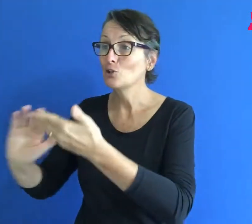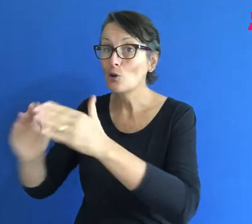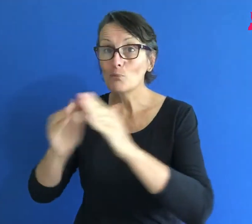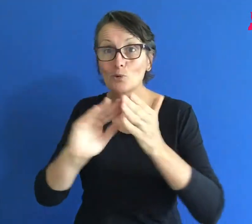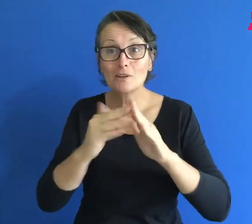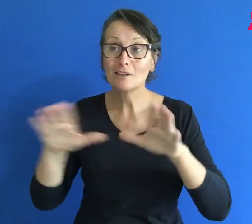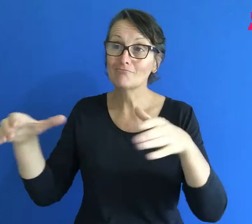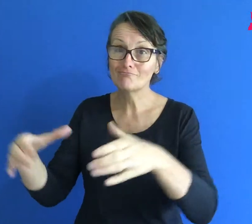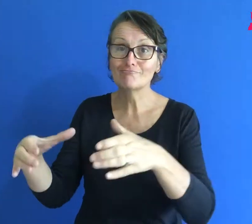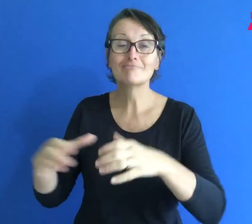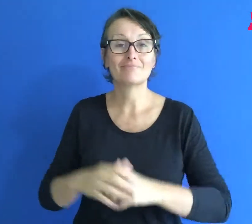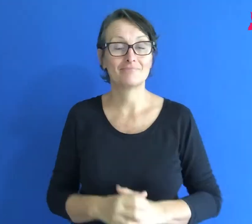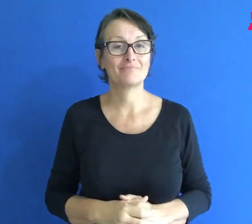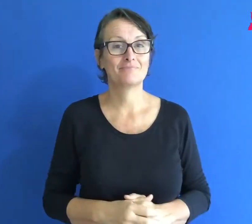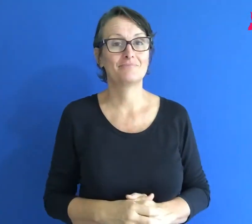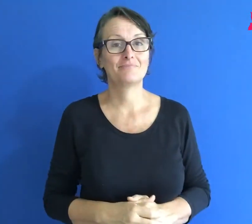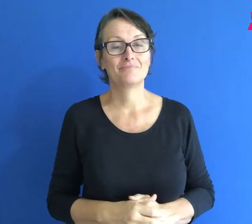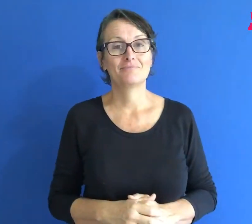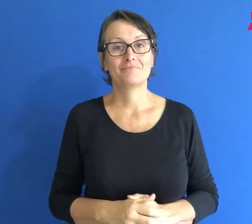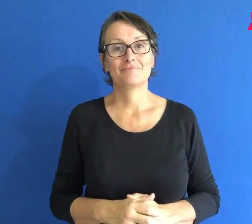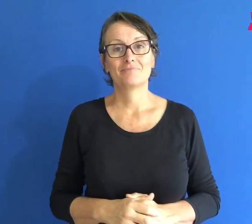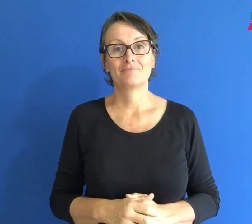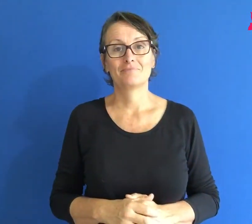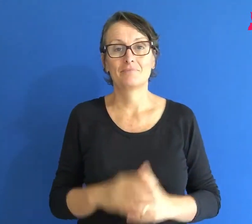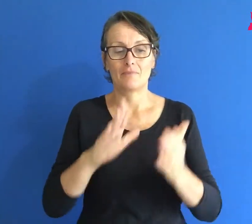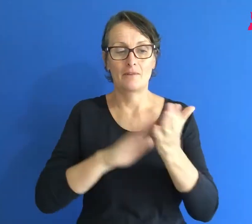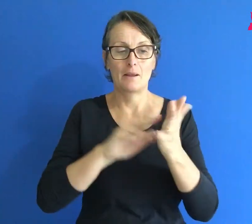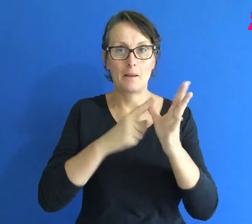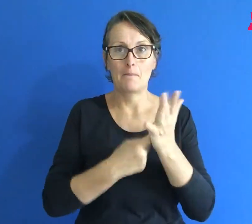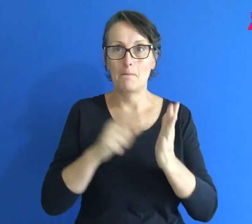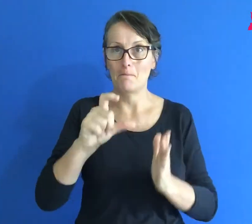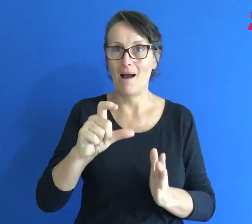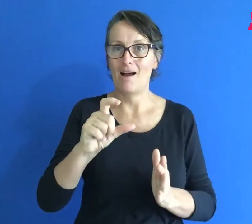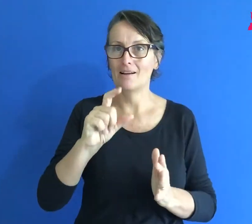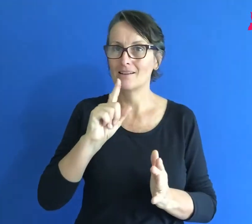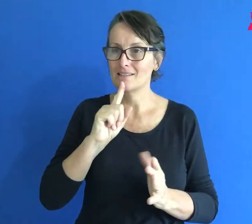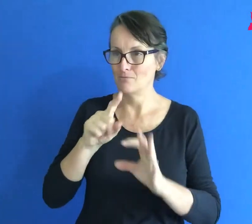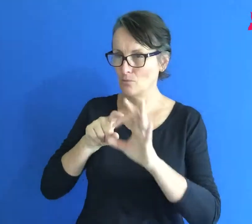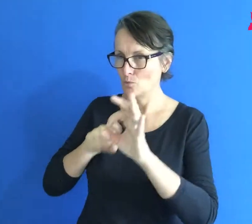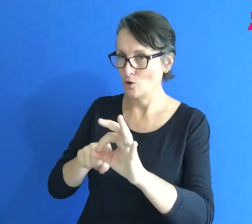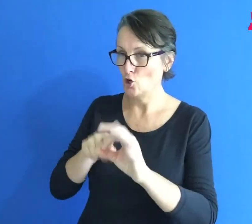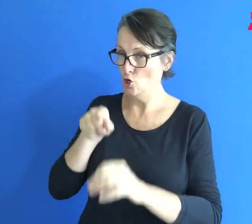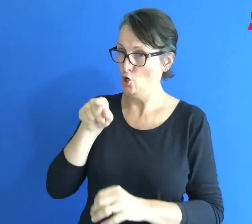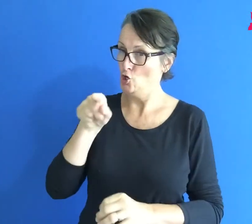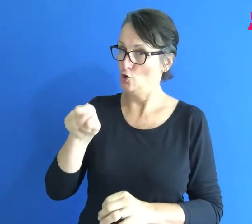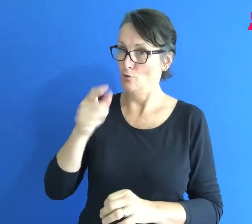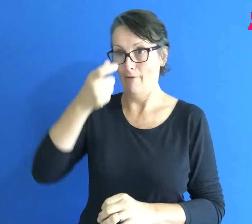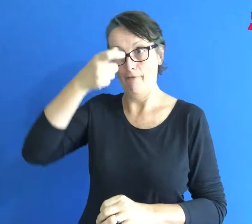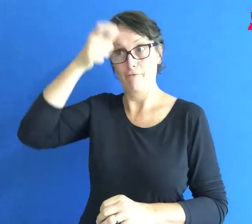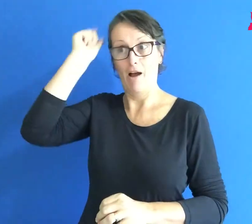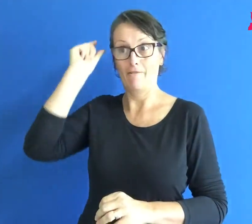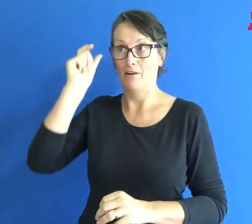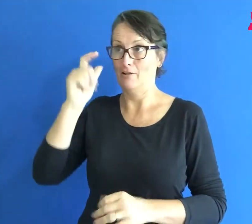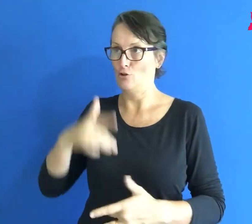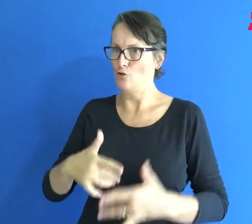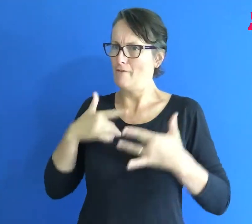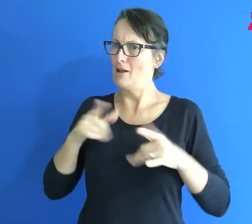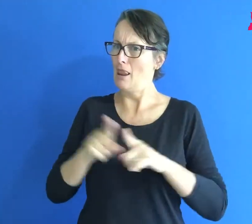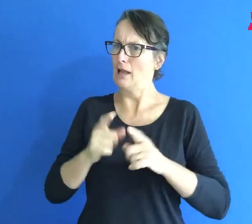areas. Do you think that some of your sense of who you are as a man was caught up in being a firefighter? Yeah, you do. You